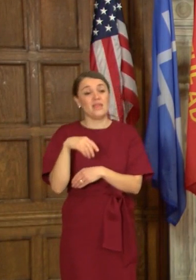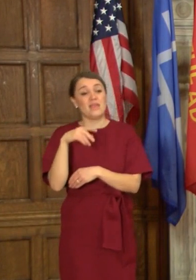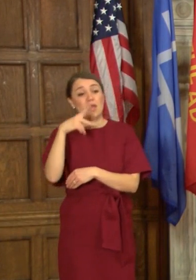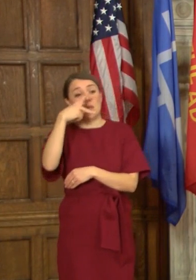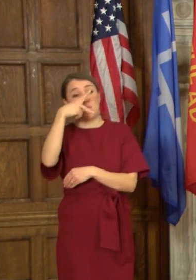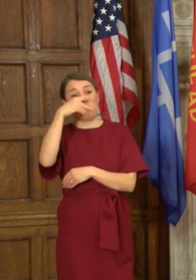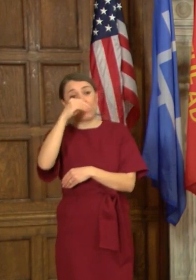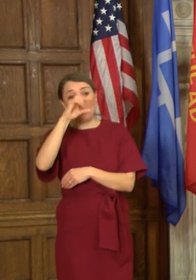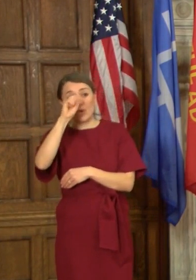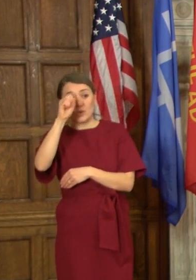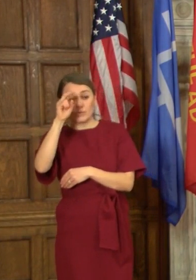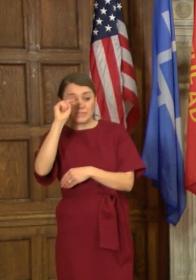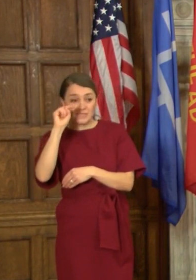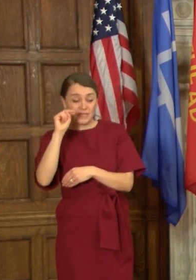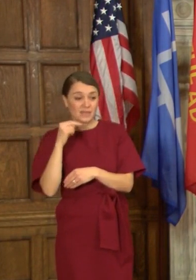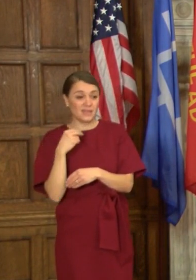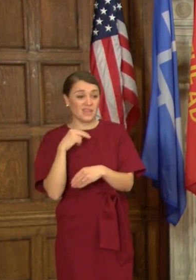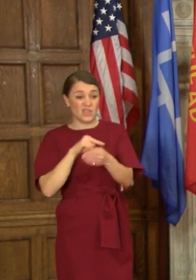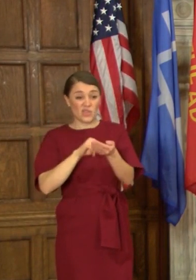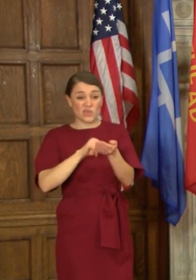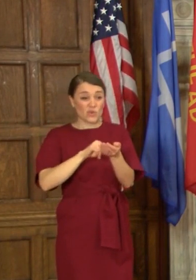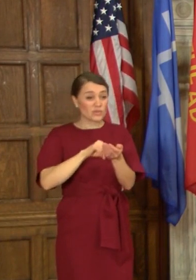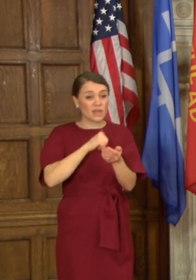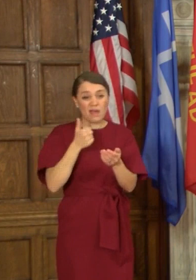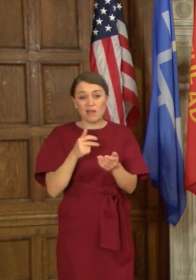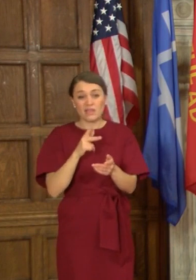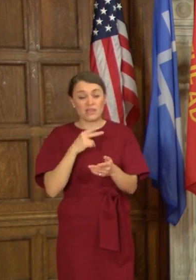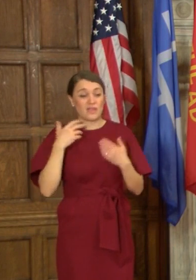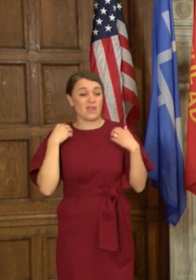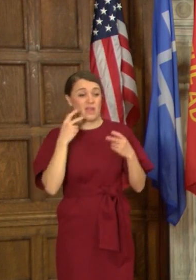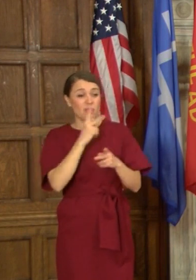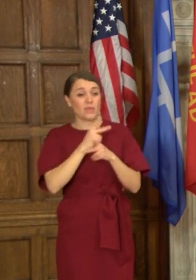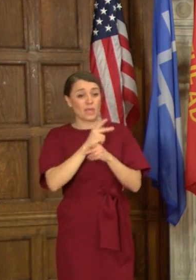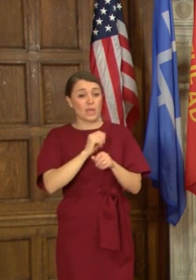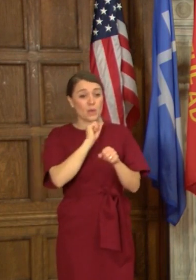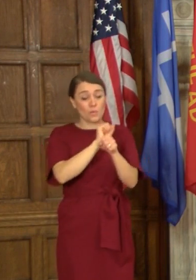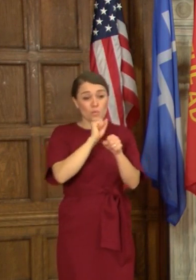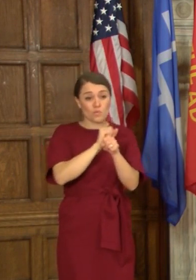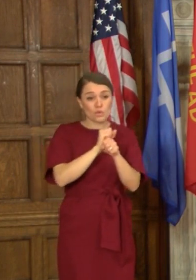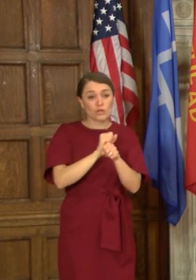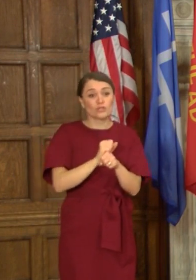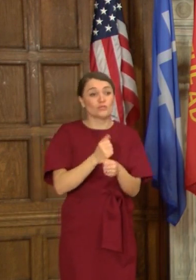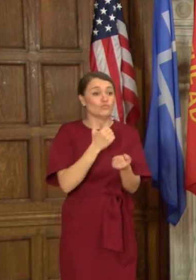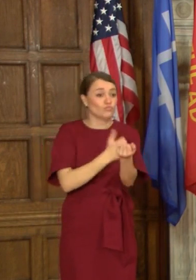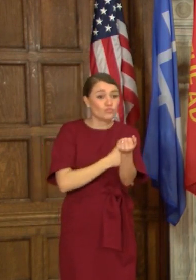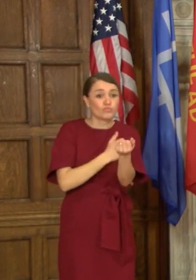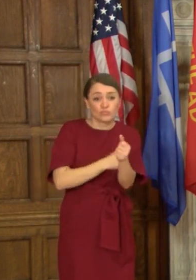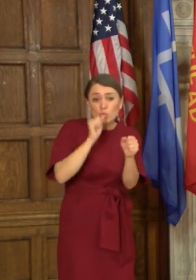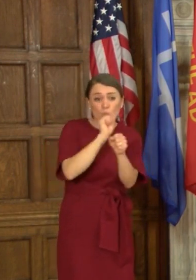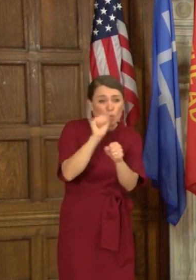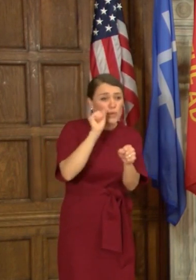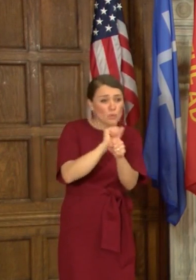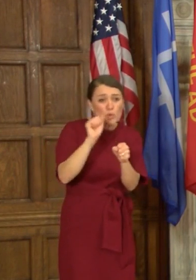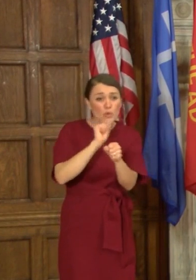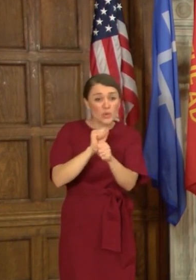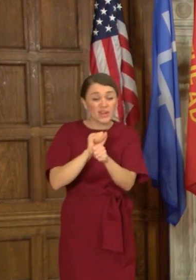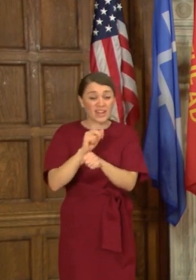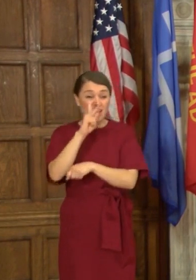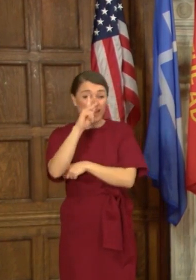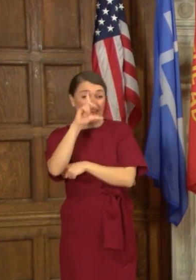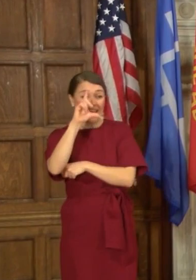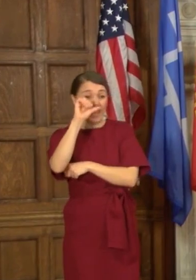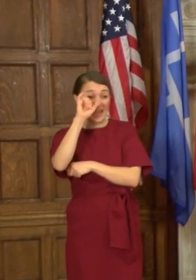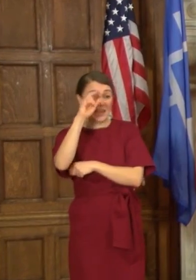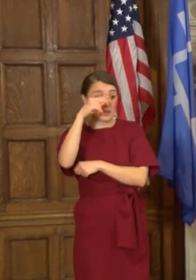vaccines that we secured through this reallocation. In Kalispell, they used 1,000 of